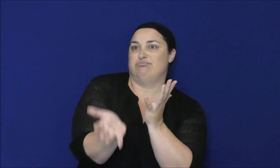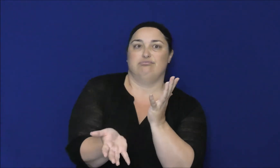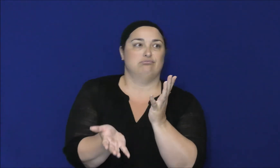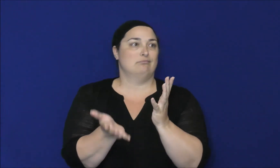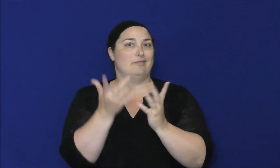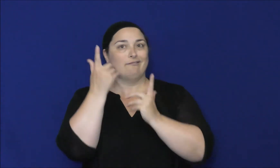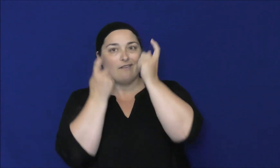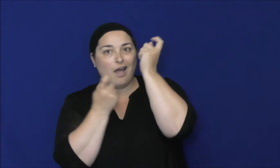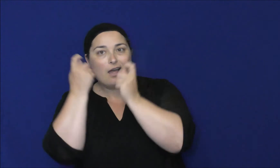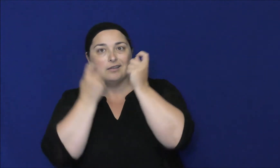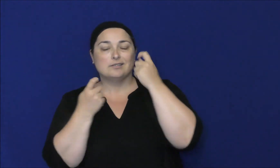expression, body leans,